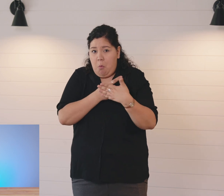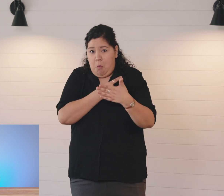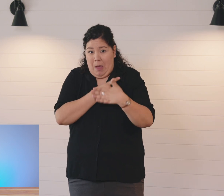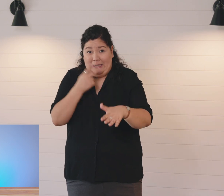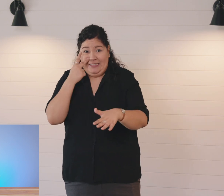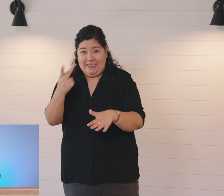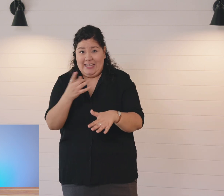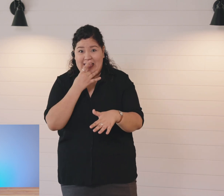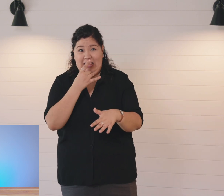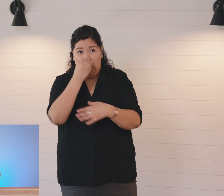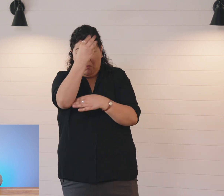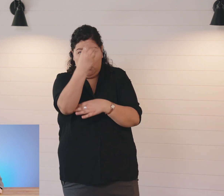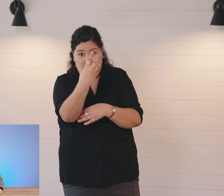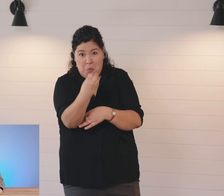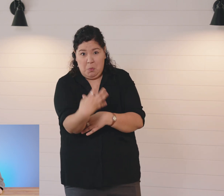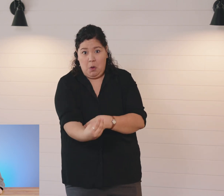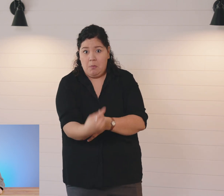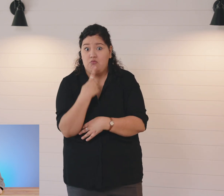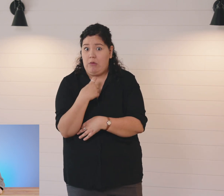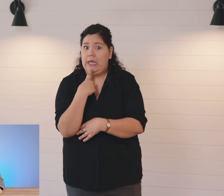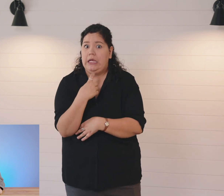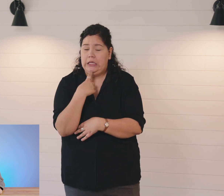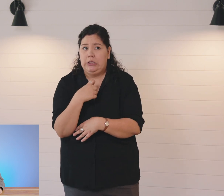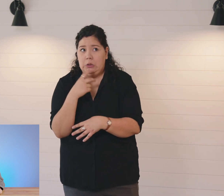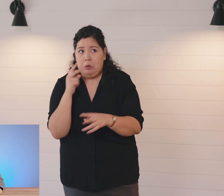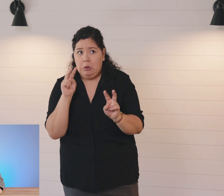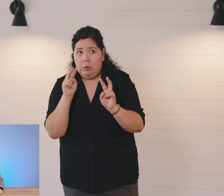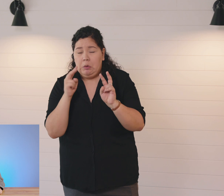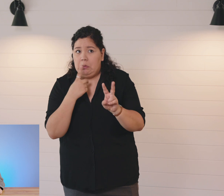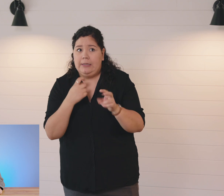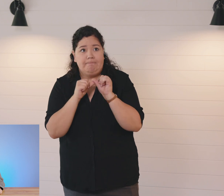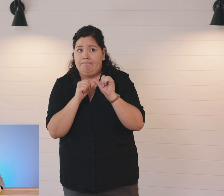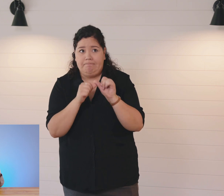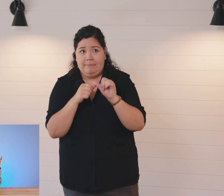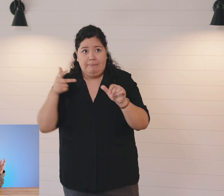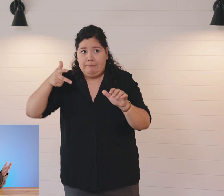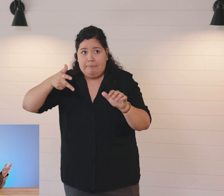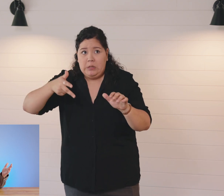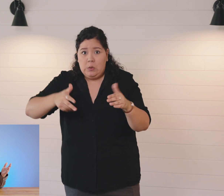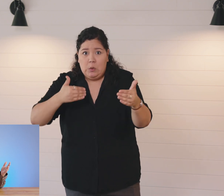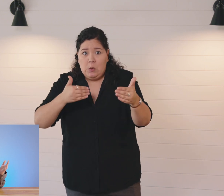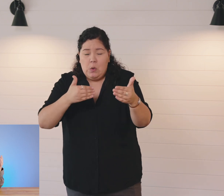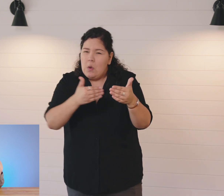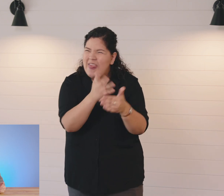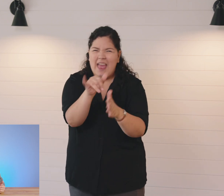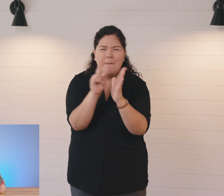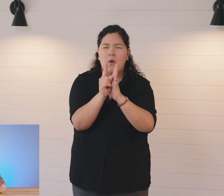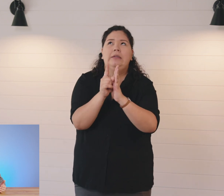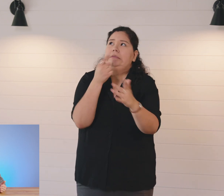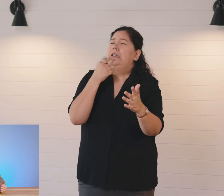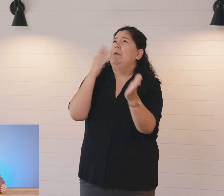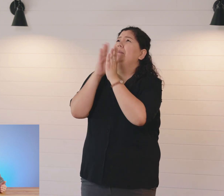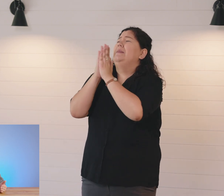race, and I'm looking at the light at the bottom of the hill, and it's red, it's red, it's red, it's red, it's red. And what, you know what you're doing in that moment? You're just saying, please God,